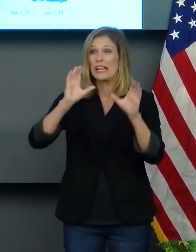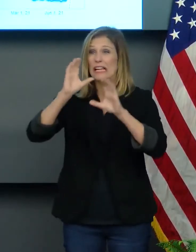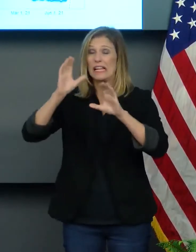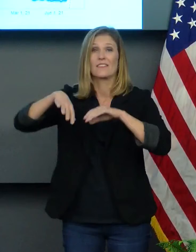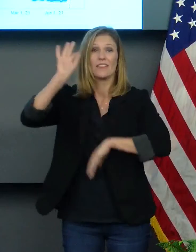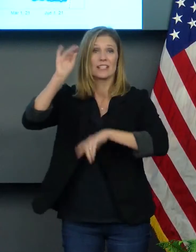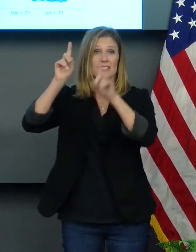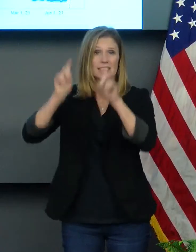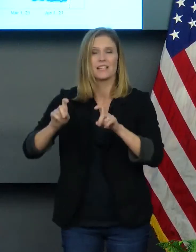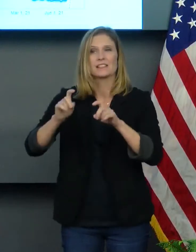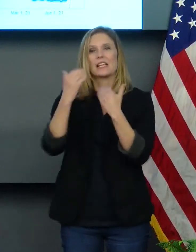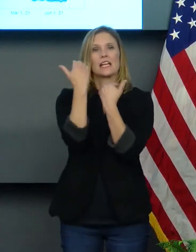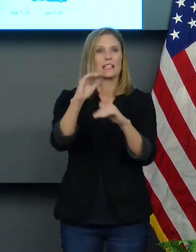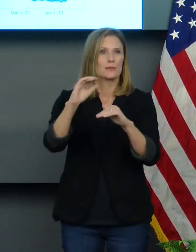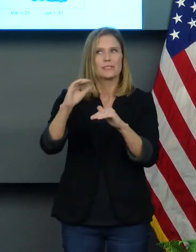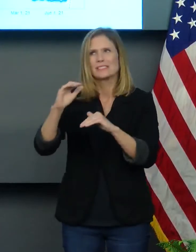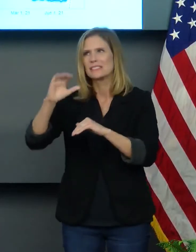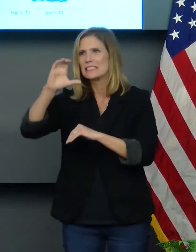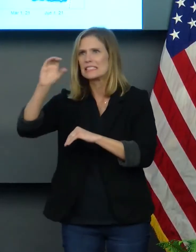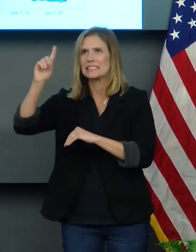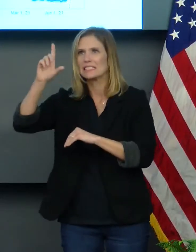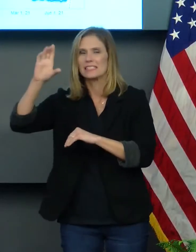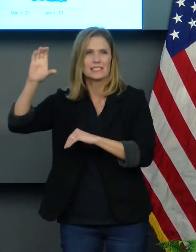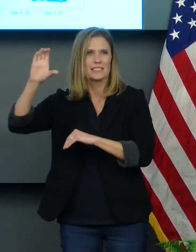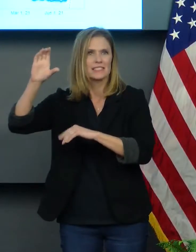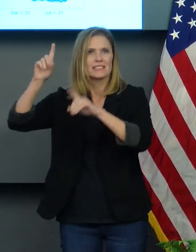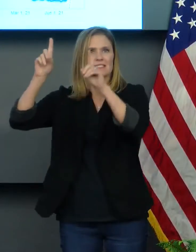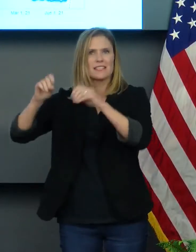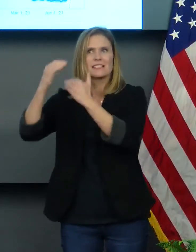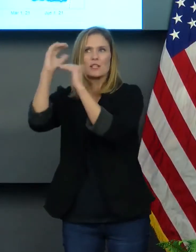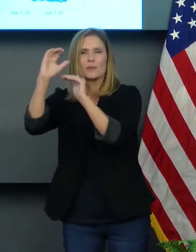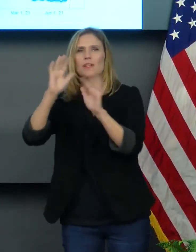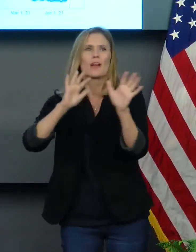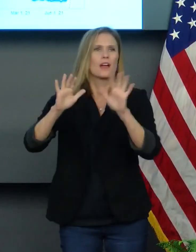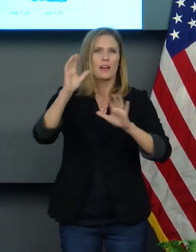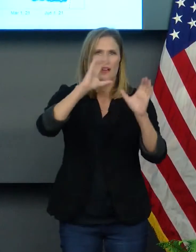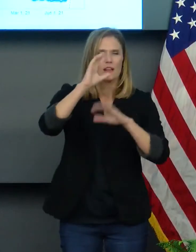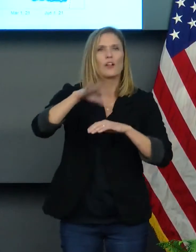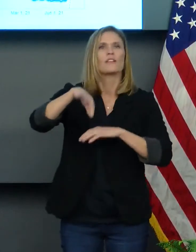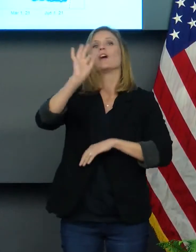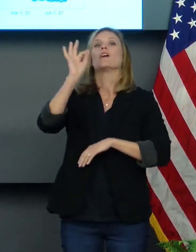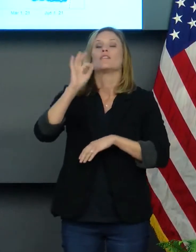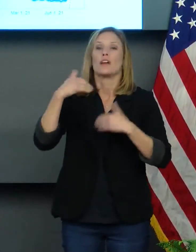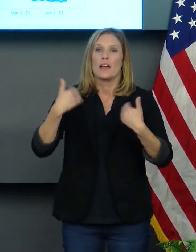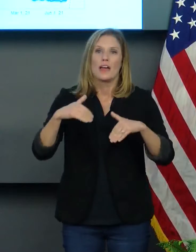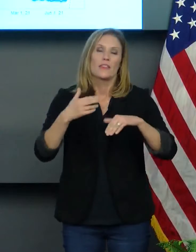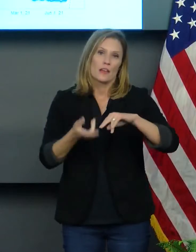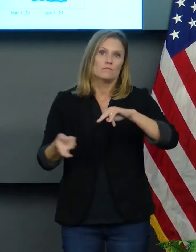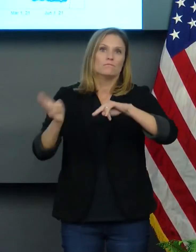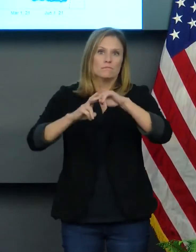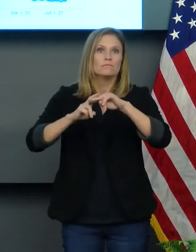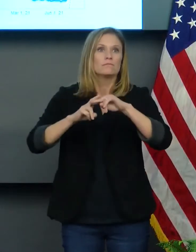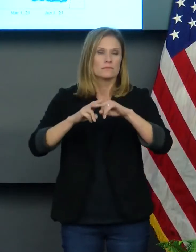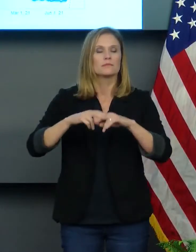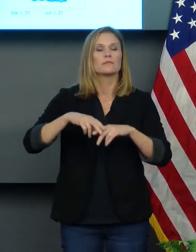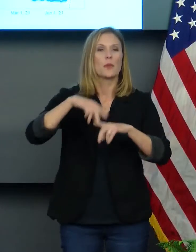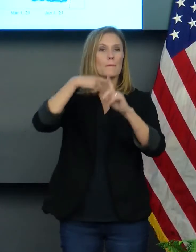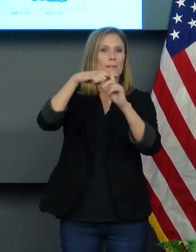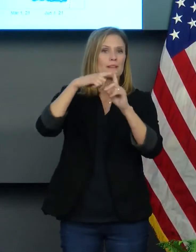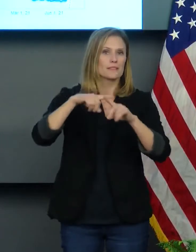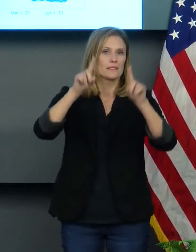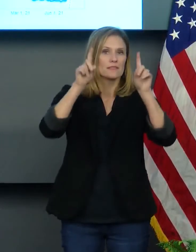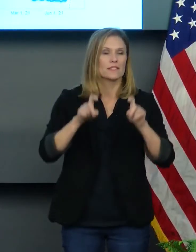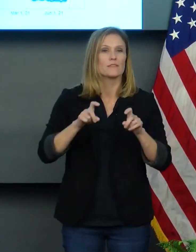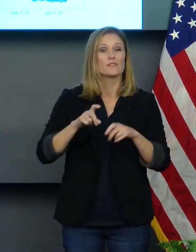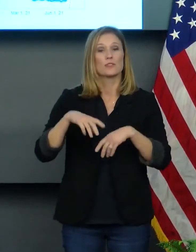it was being restricted through the CDC. There weren't a lot of tests out there, and that artificially inflates the percent positivity. So in the